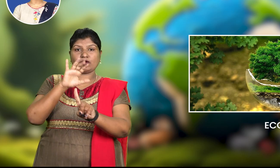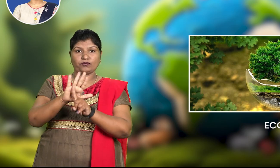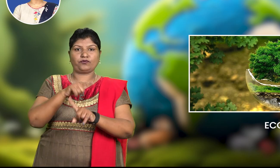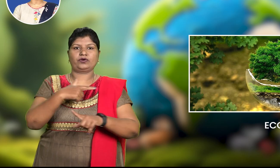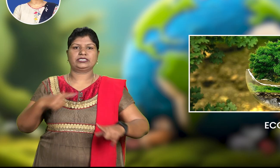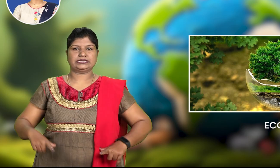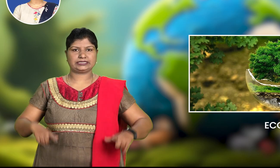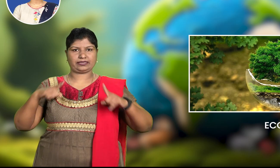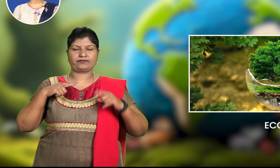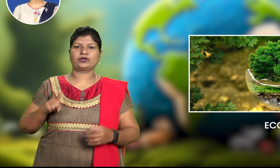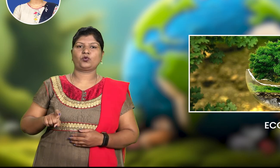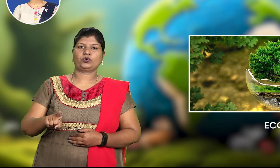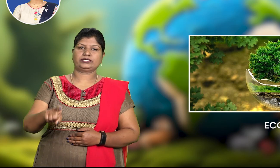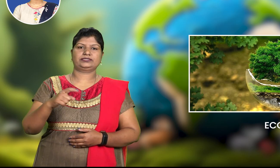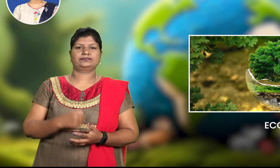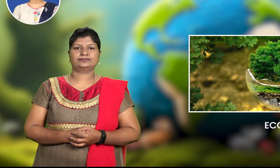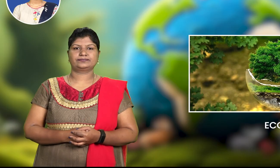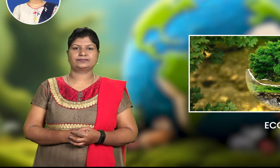living organisms.